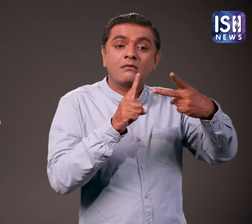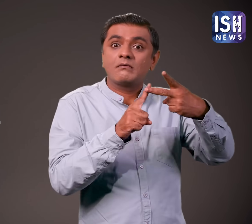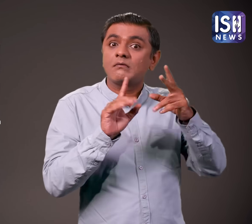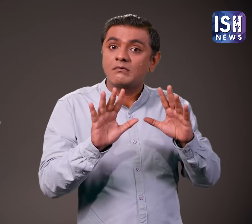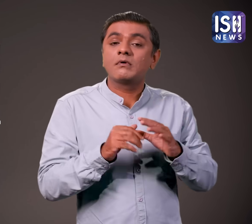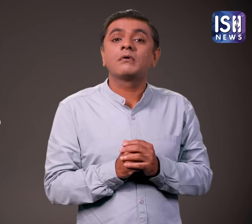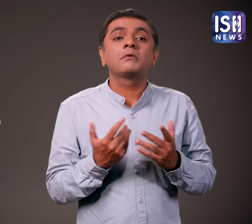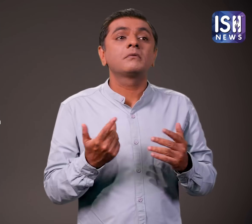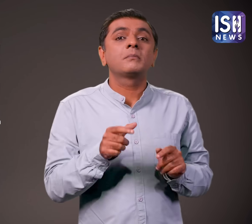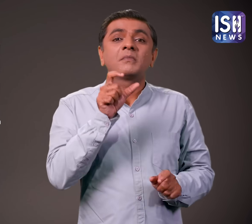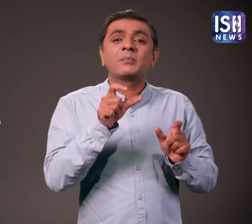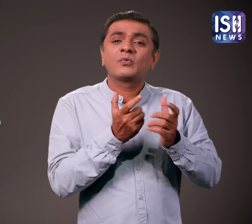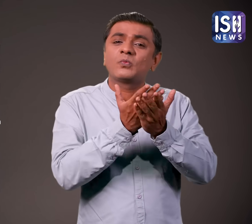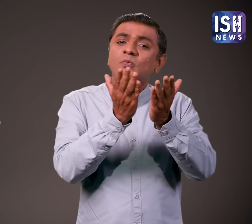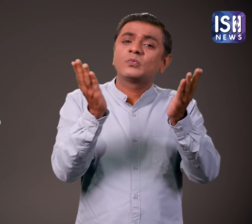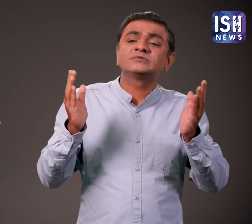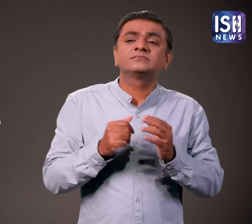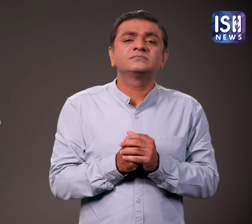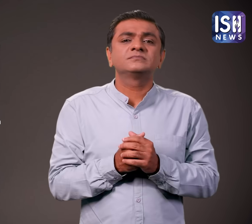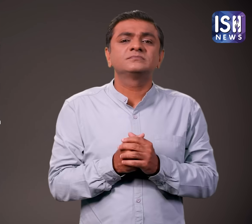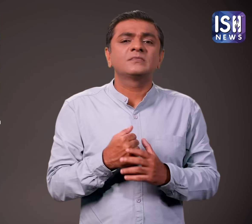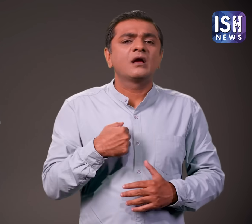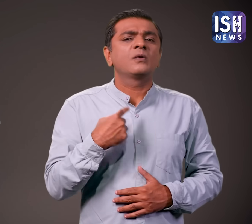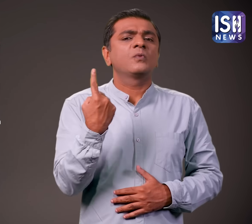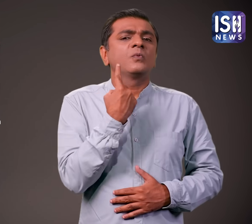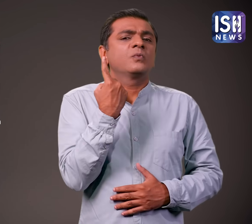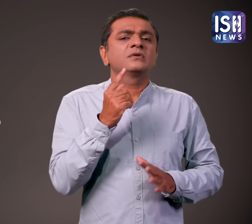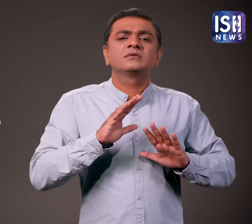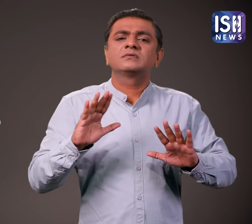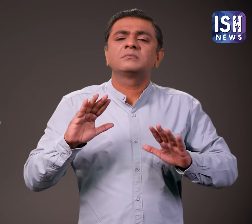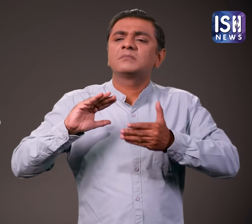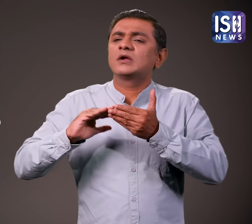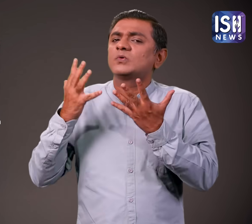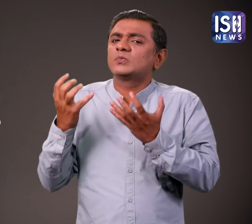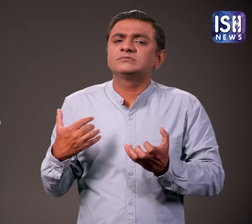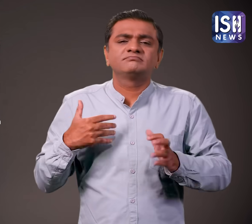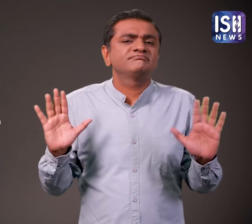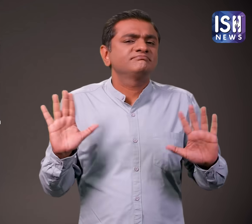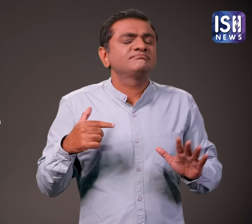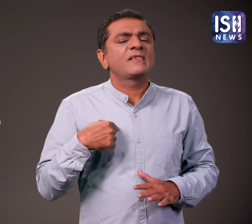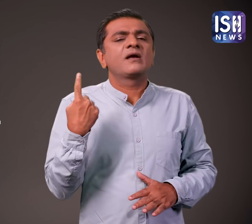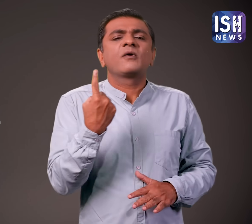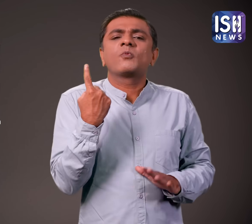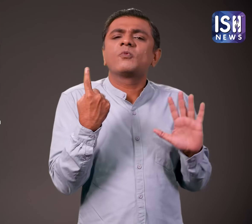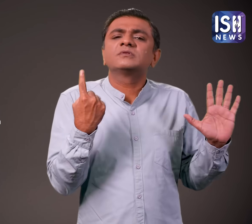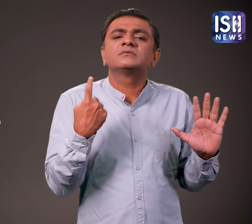Secondly, individuals who wish to remain single or not marry but still experience parenthood can have a child through a robot.